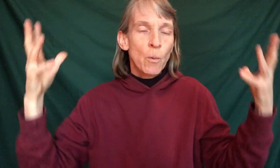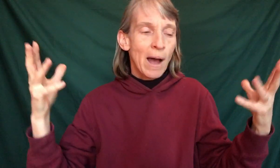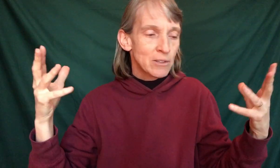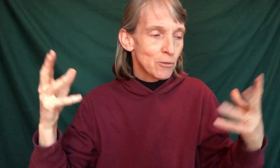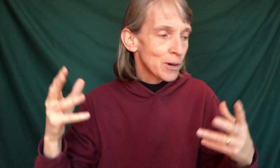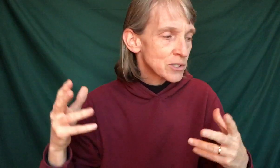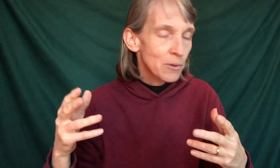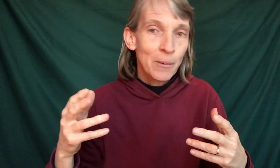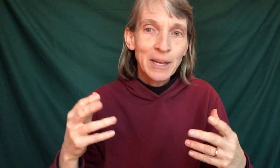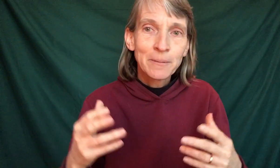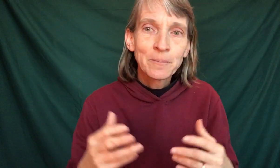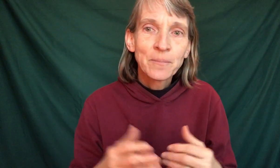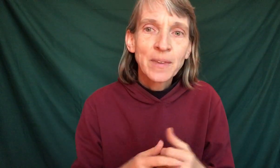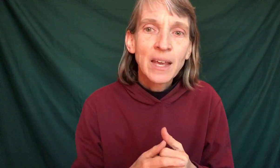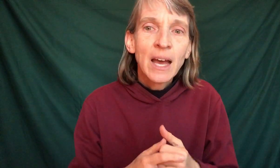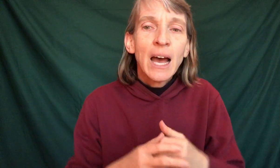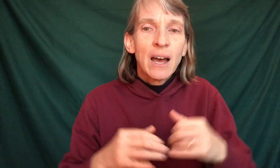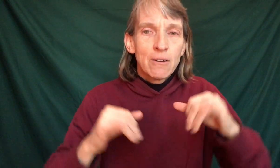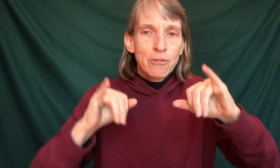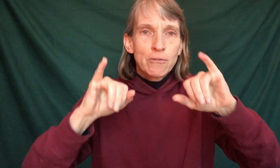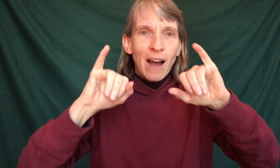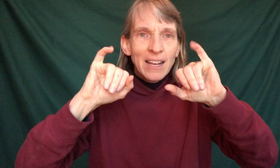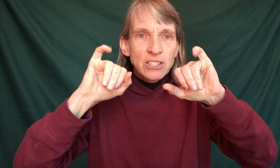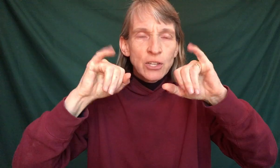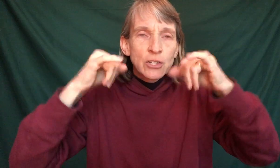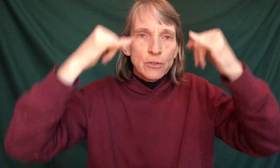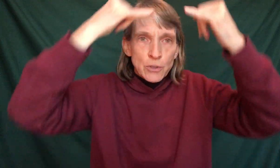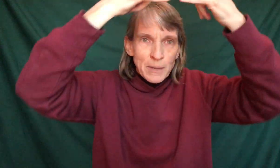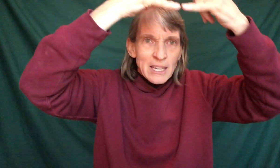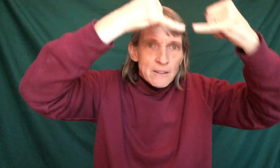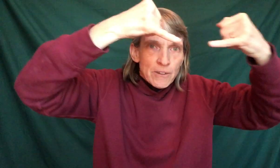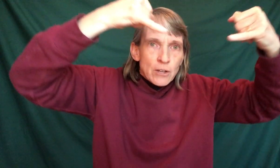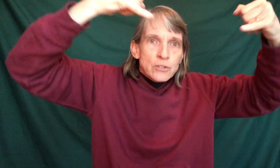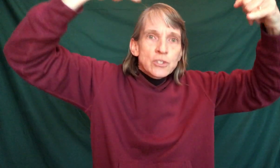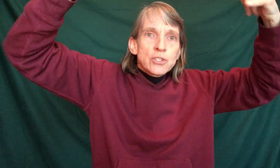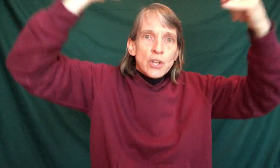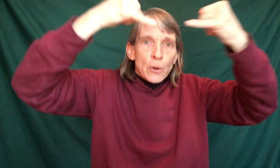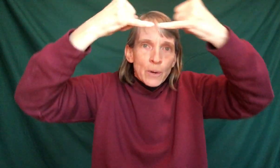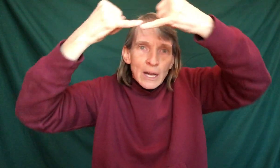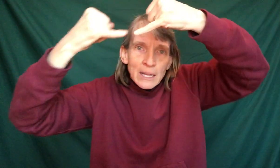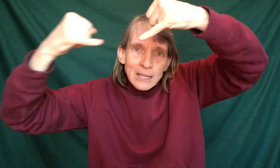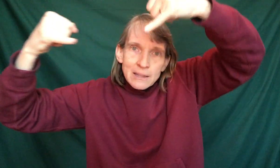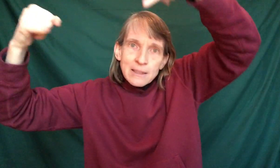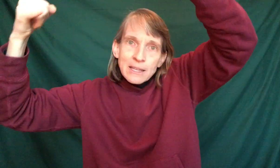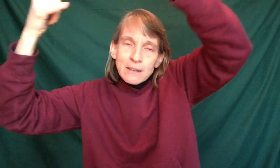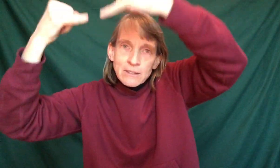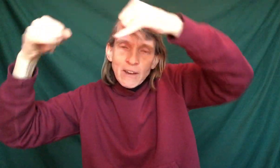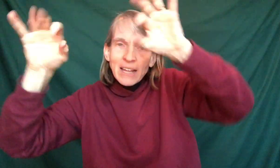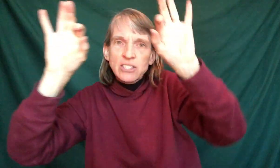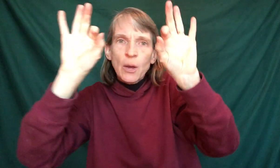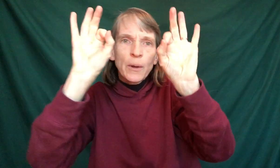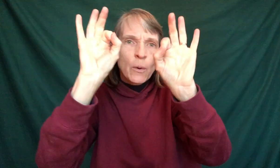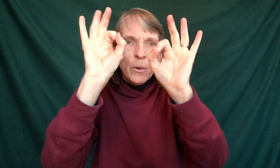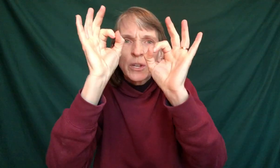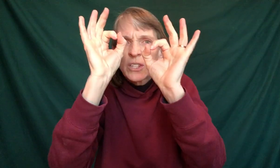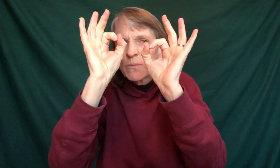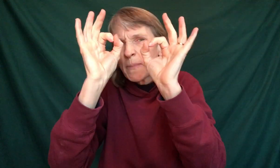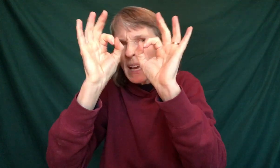wild forest growing. For vines, you can use your pinky fingers to show like thin vines going, or you can make